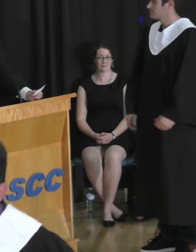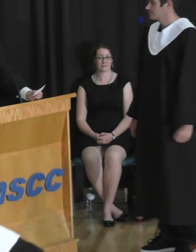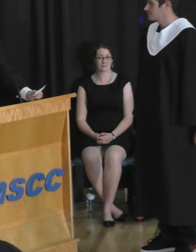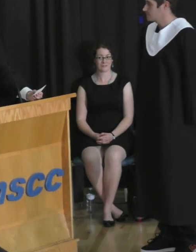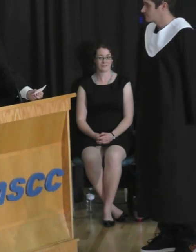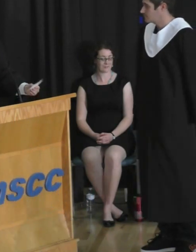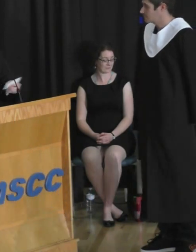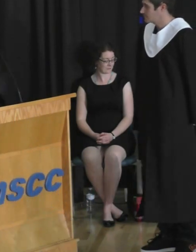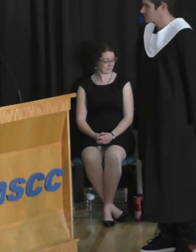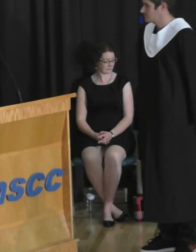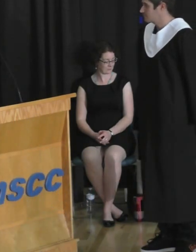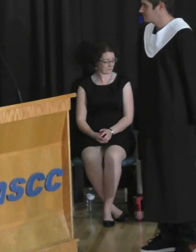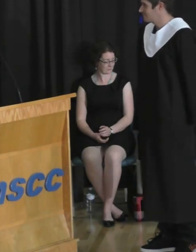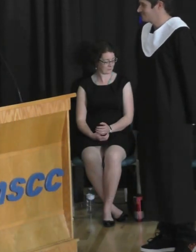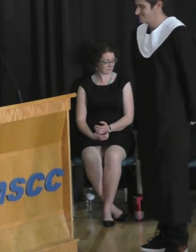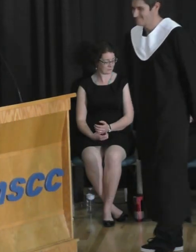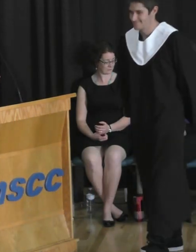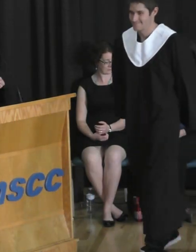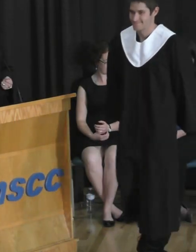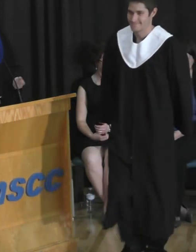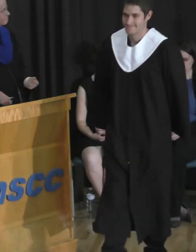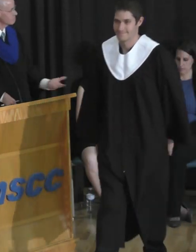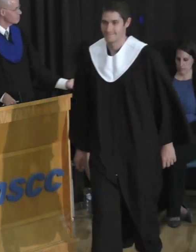Craig Pettipaw.